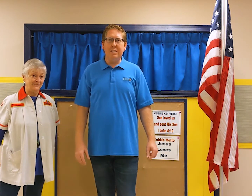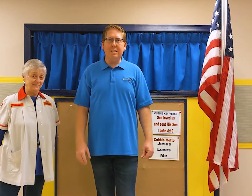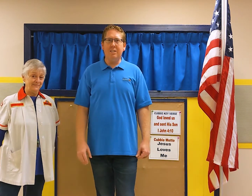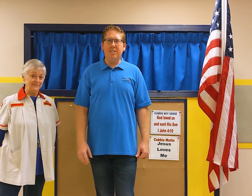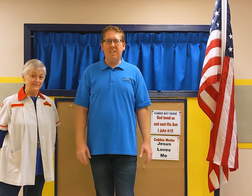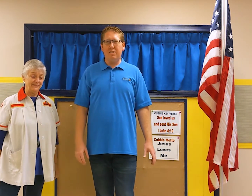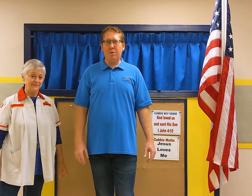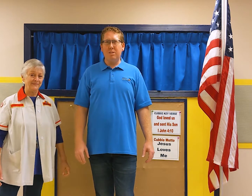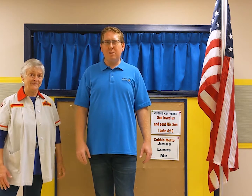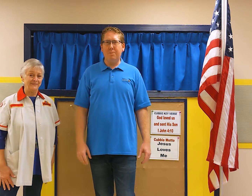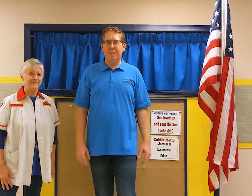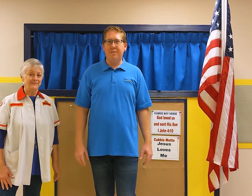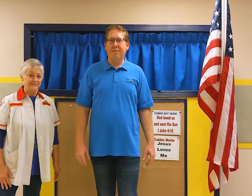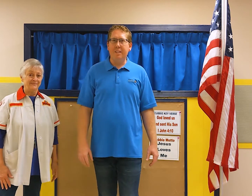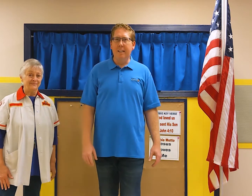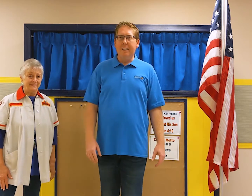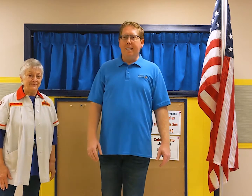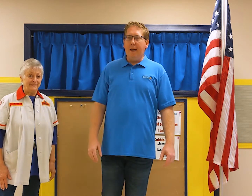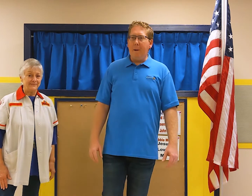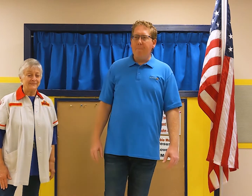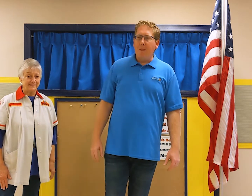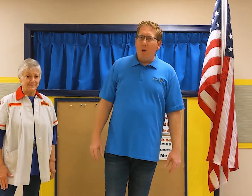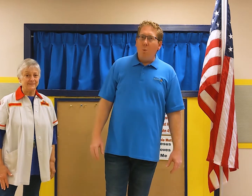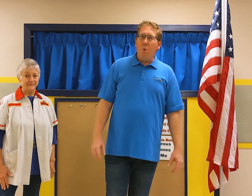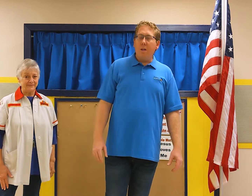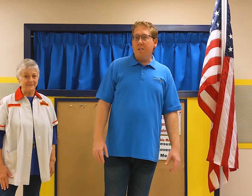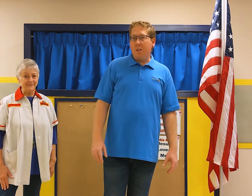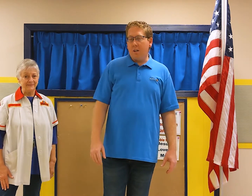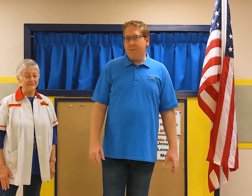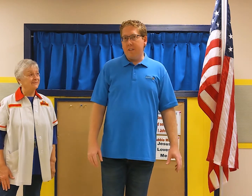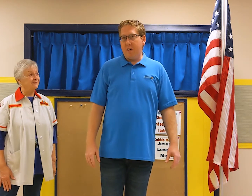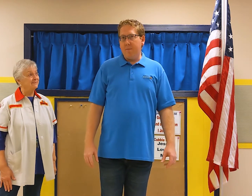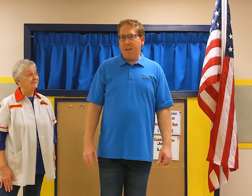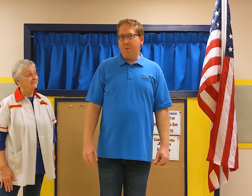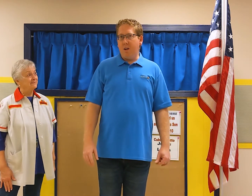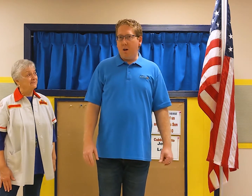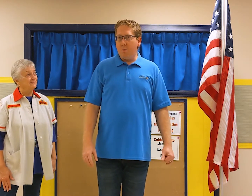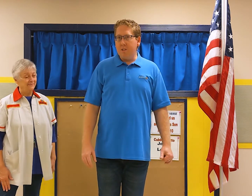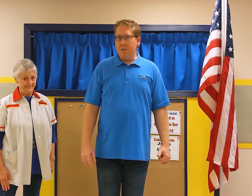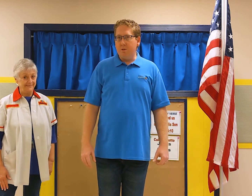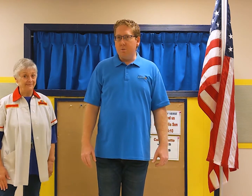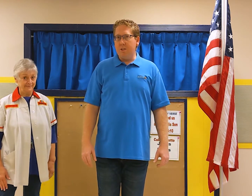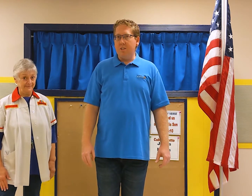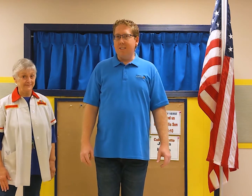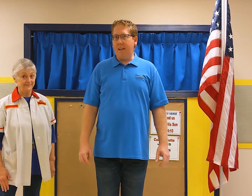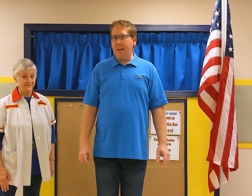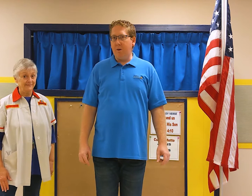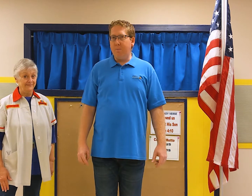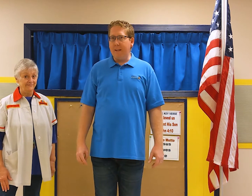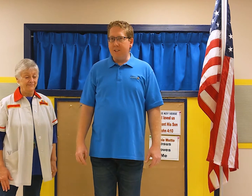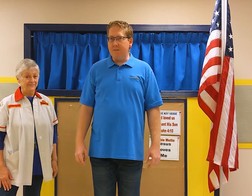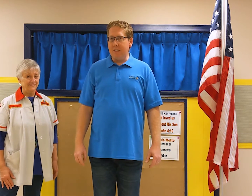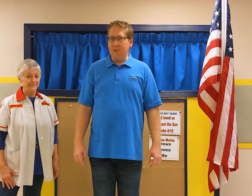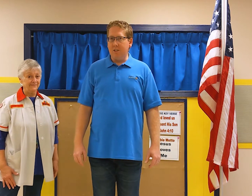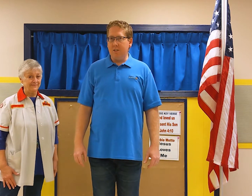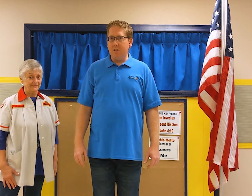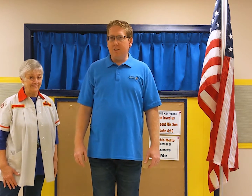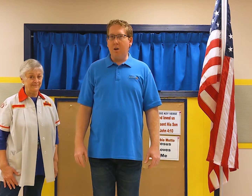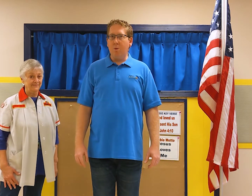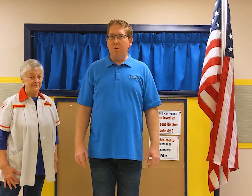this year, even though it's a little bit different. We're going to start off our time like we always do, which is saying our Pledge of Allegiance. So,